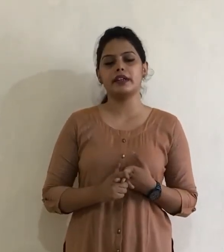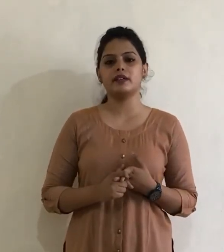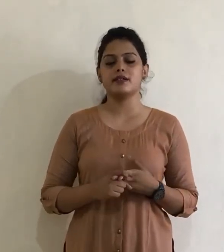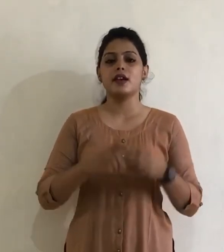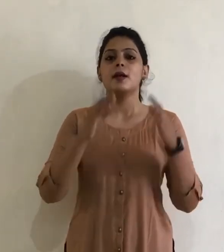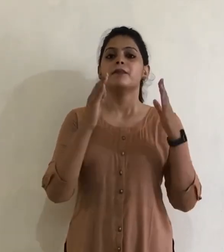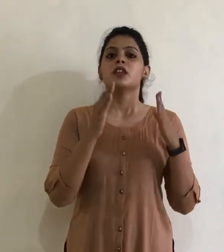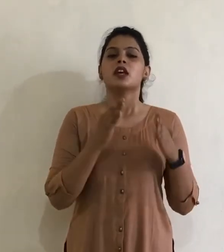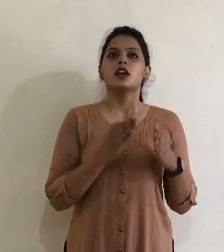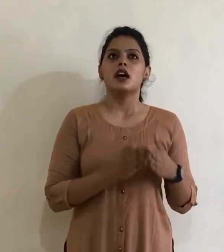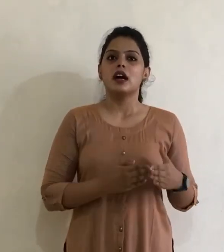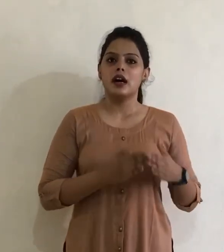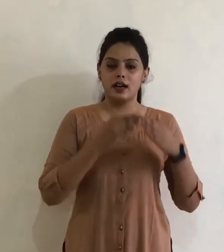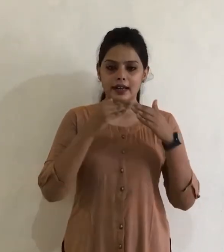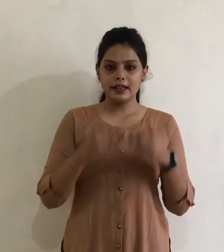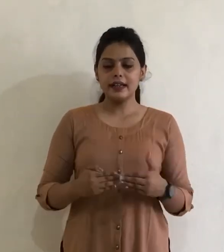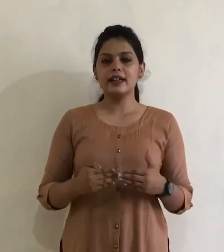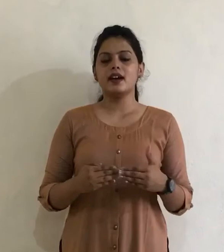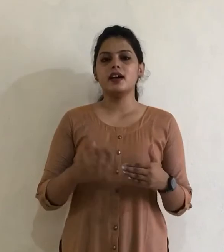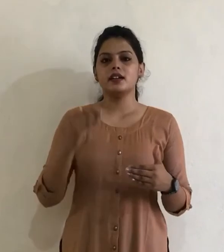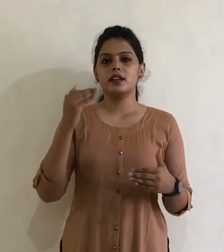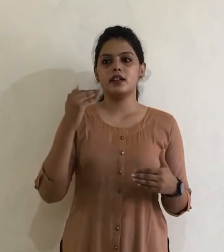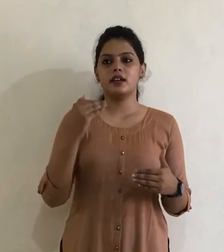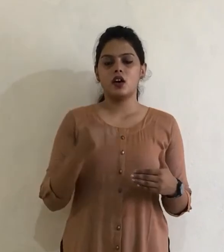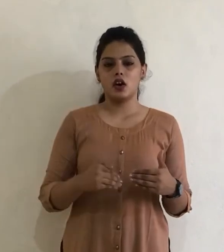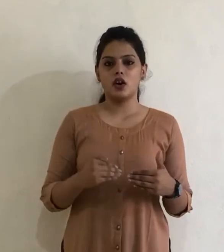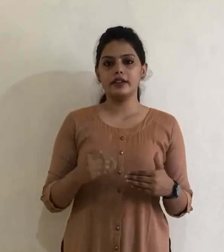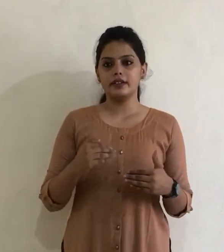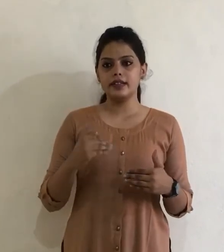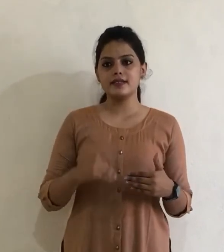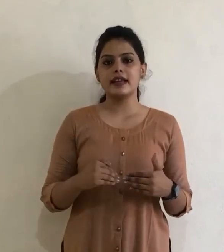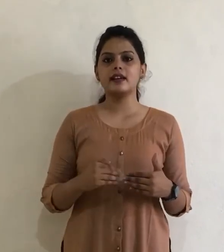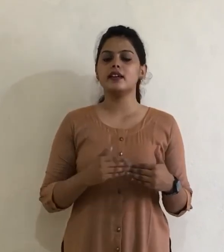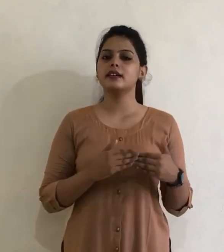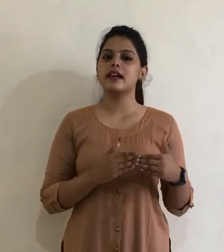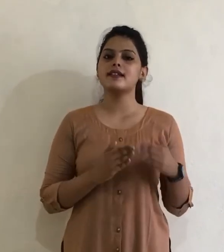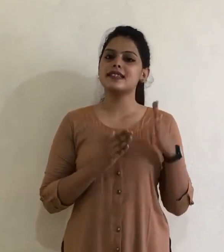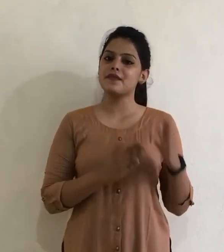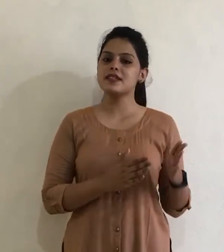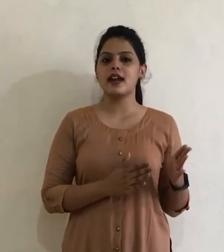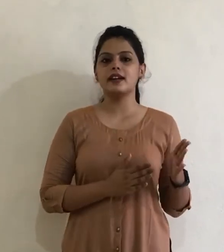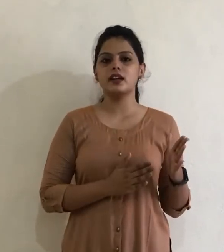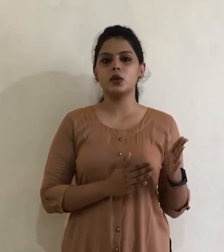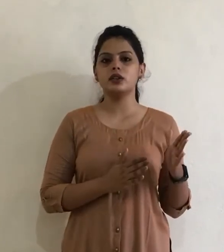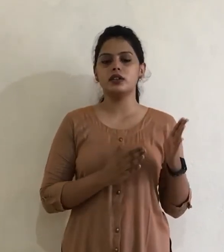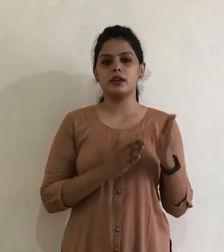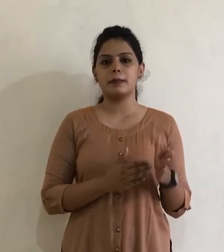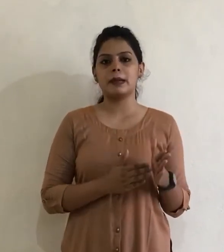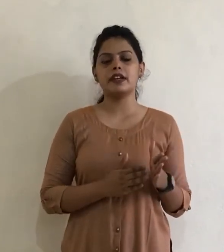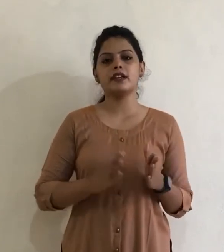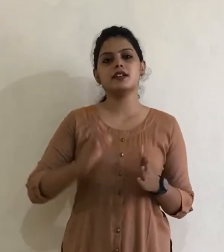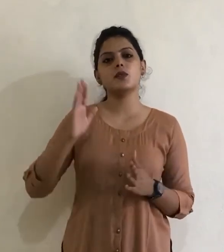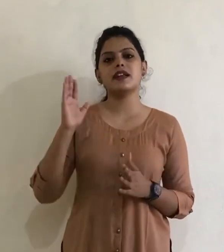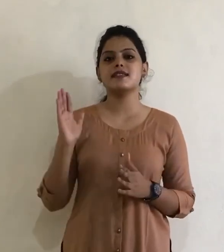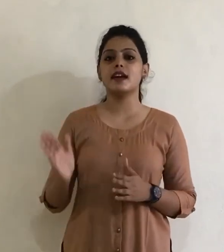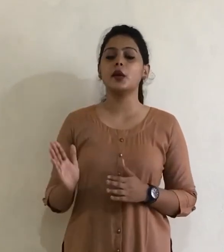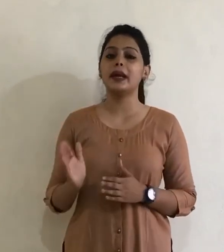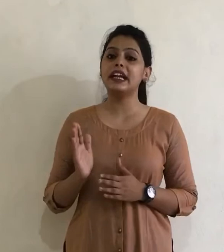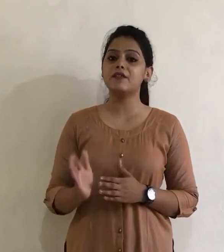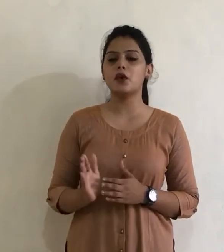dealers. In India, on this date, there are 7 standalone primary dealers, whereas there are 24